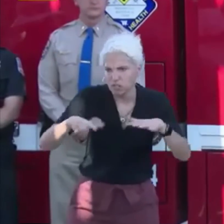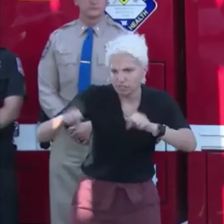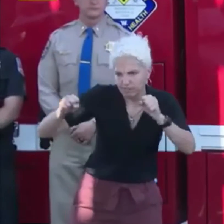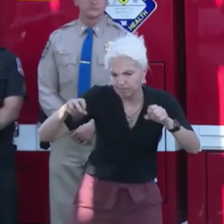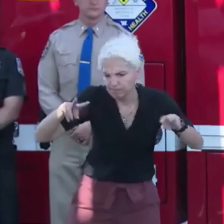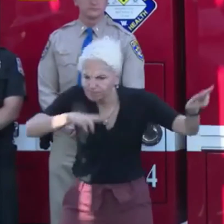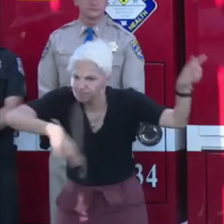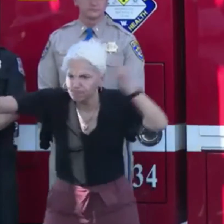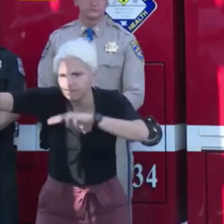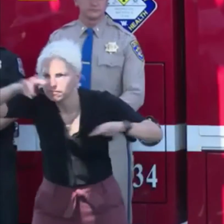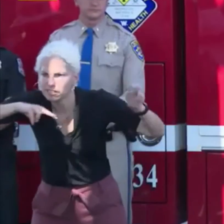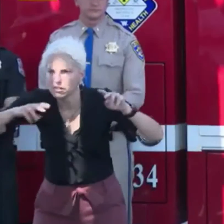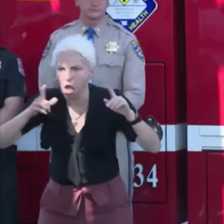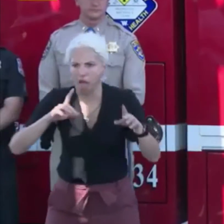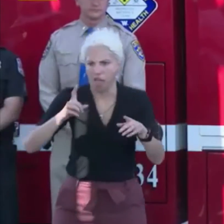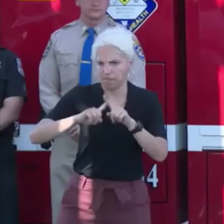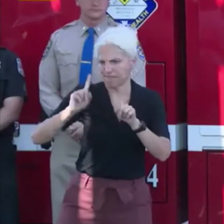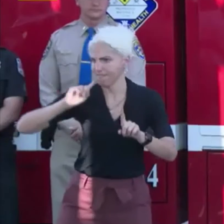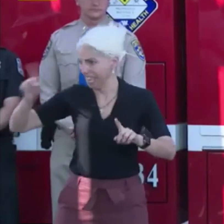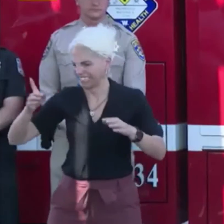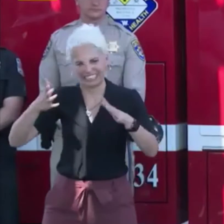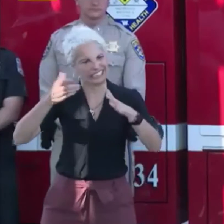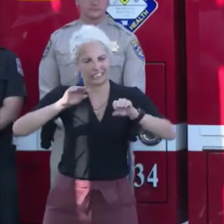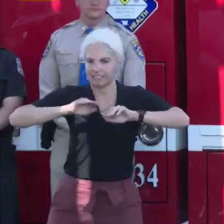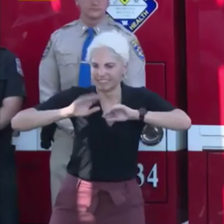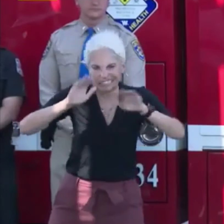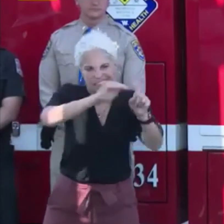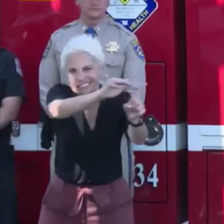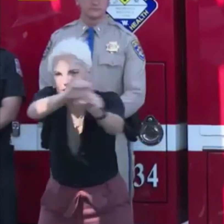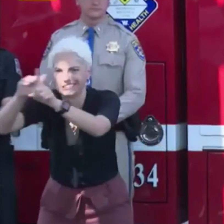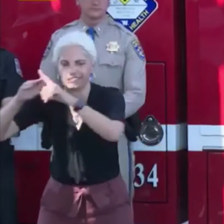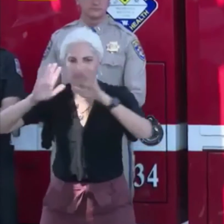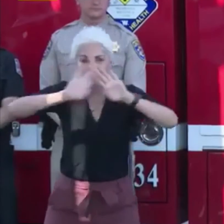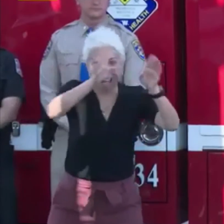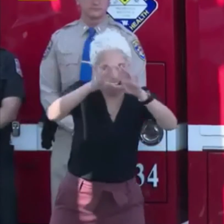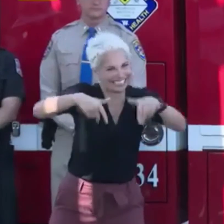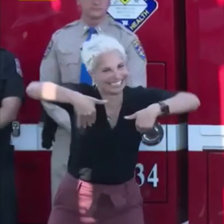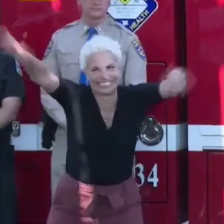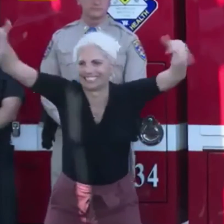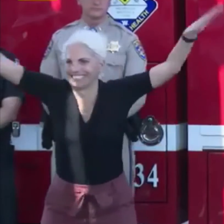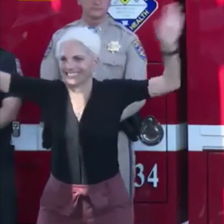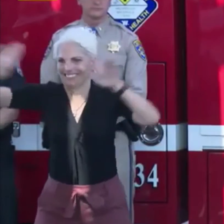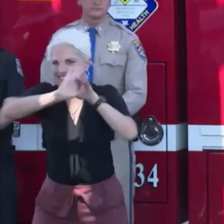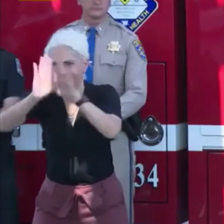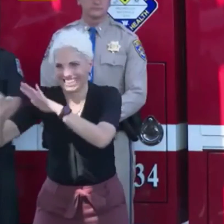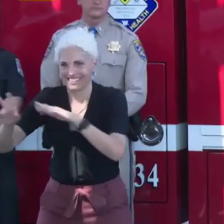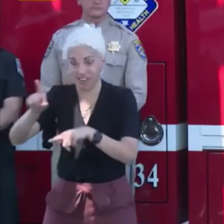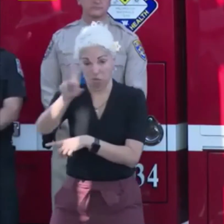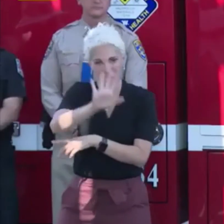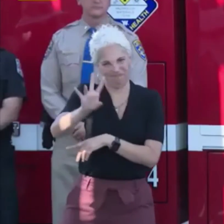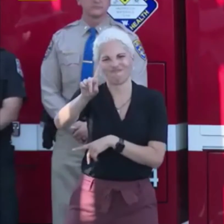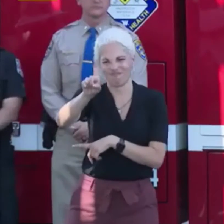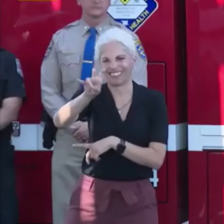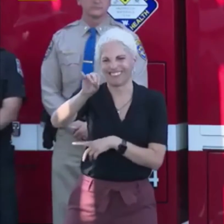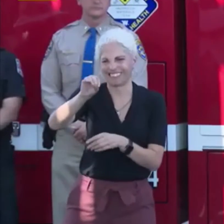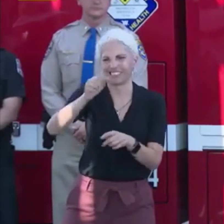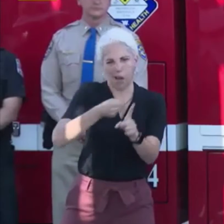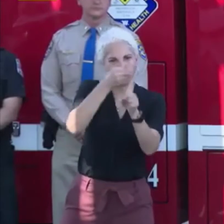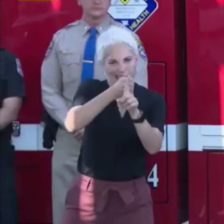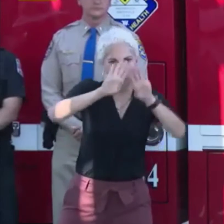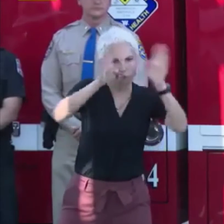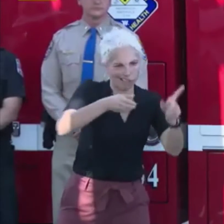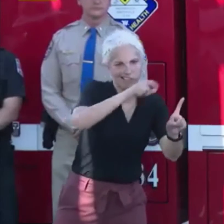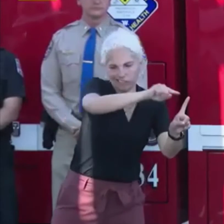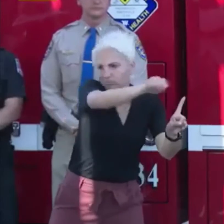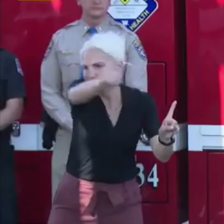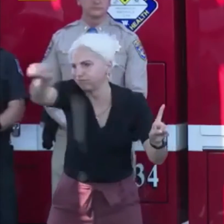with evacuations. We have evacuated 170 residences. You can find on our website, you can find the